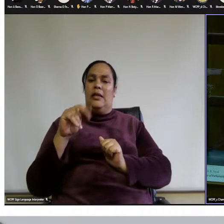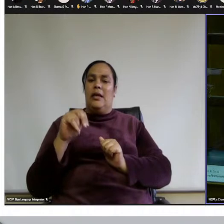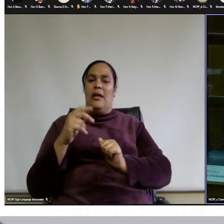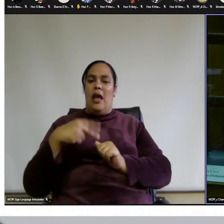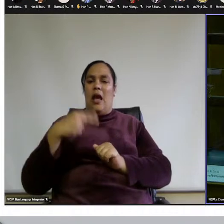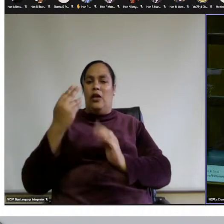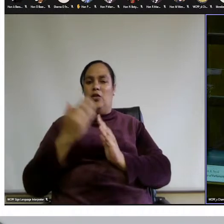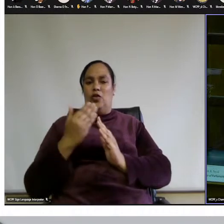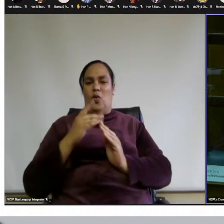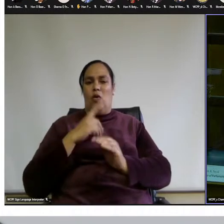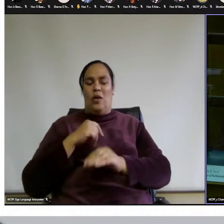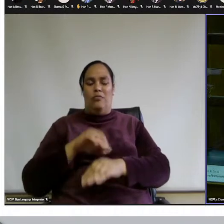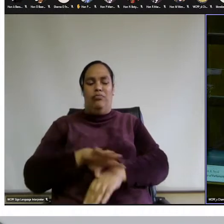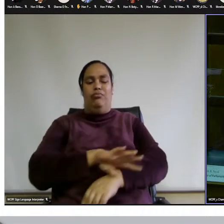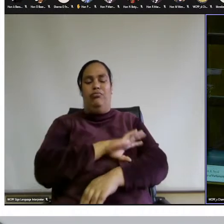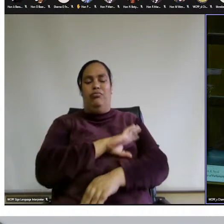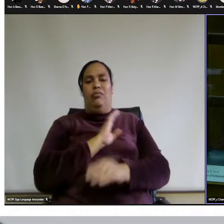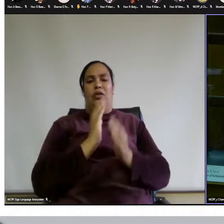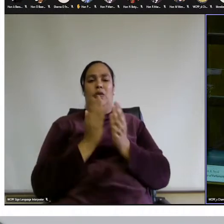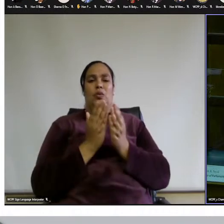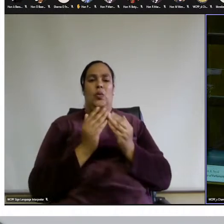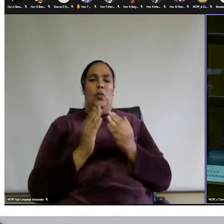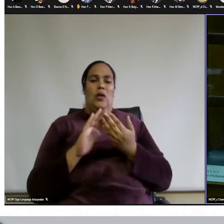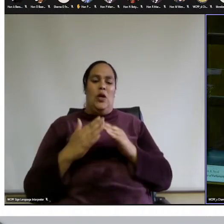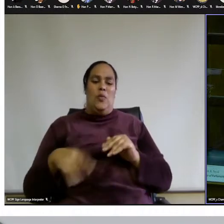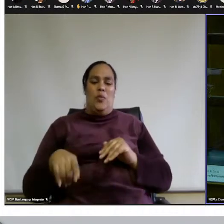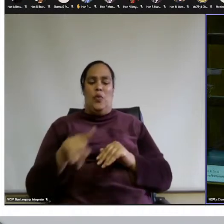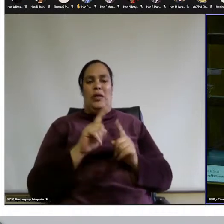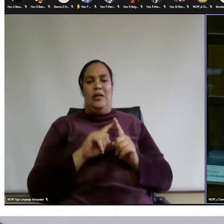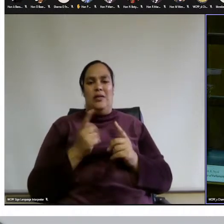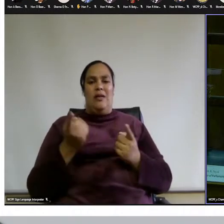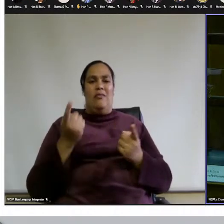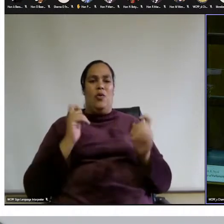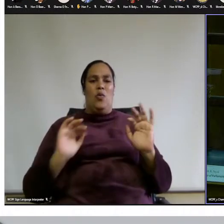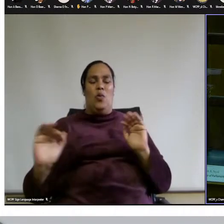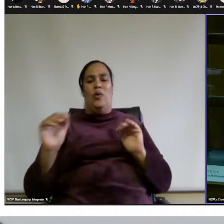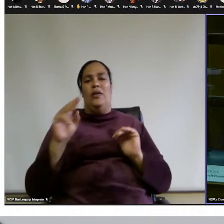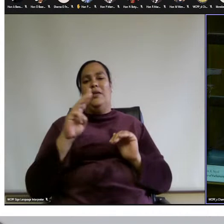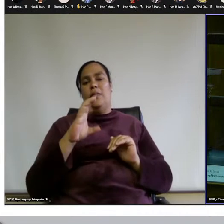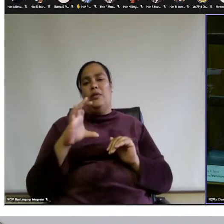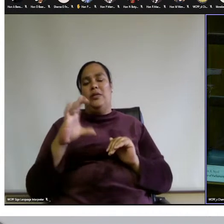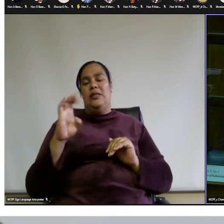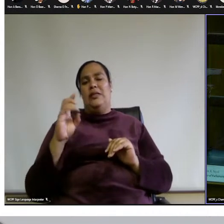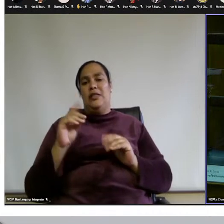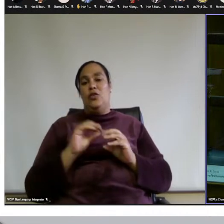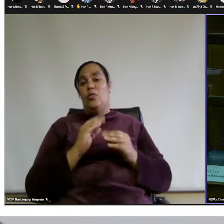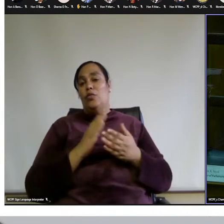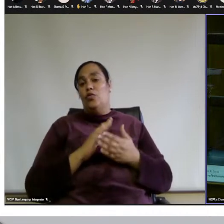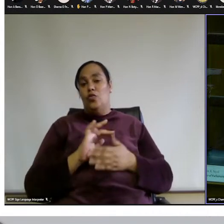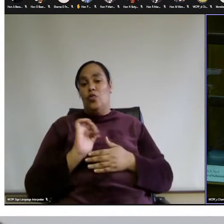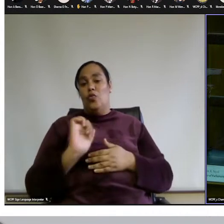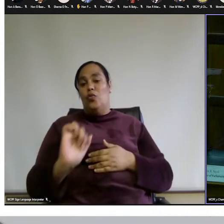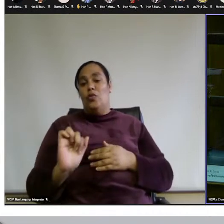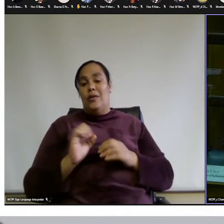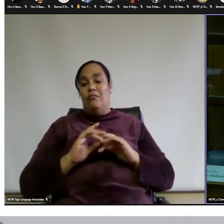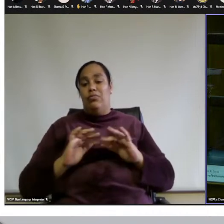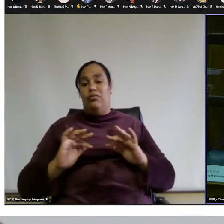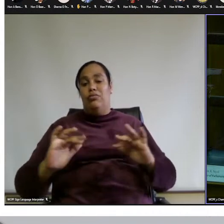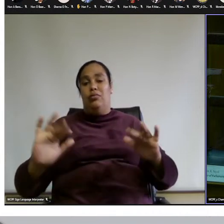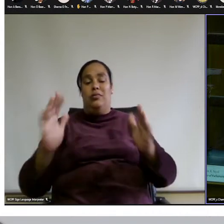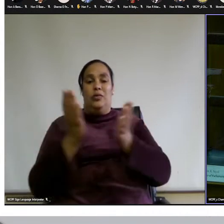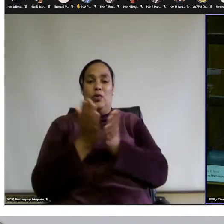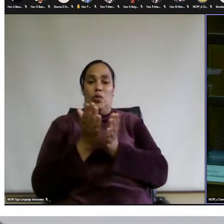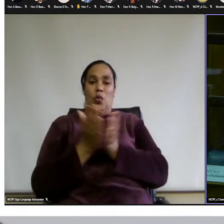the anxieties of the school community, and calls on the WCED to ensure that decontamination of